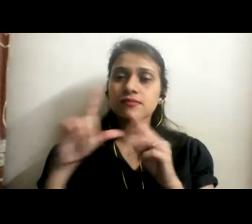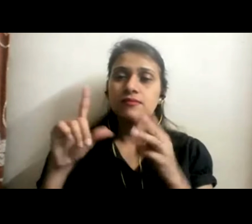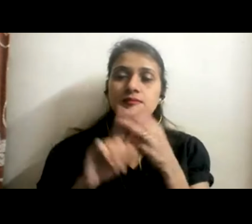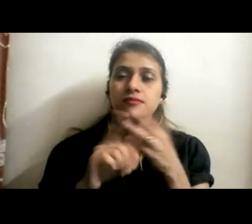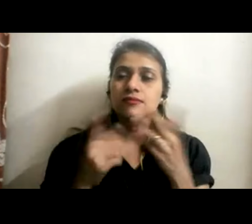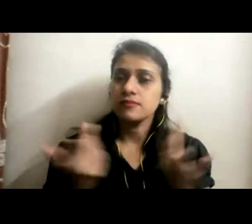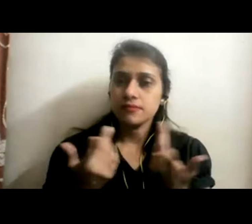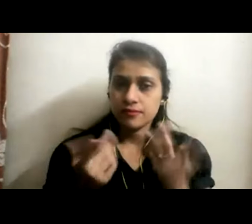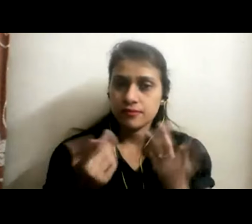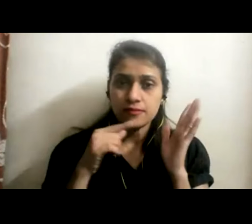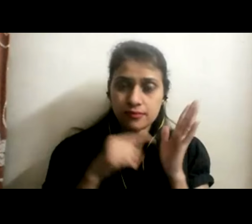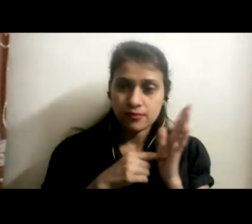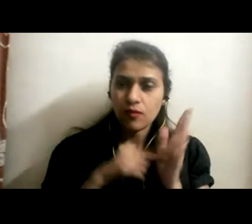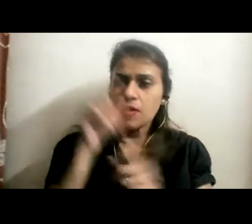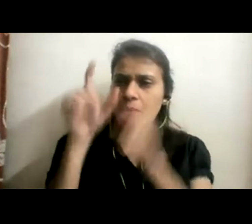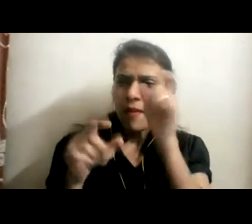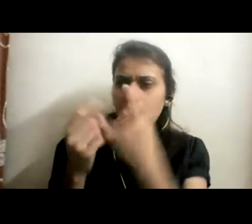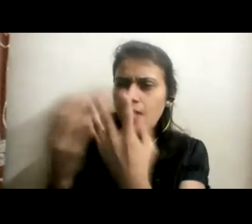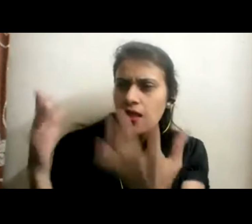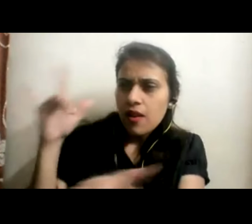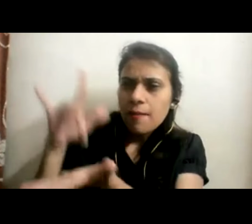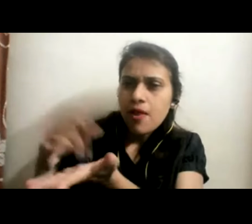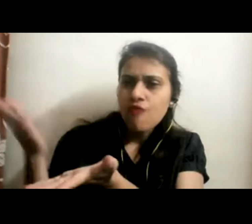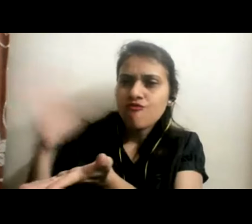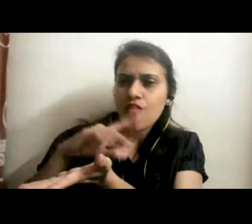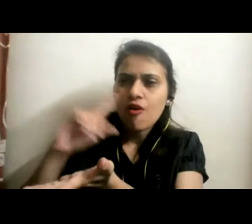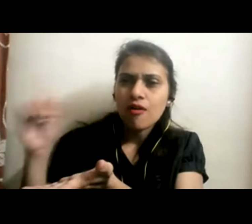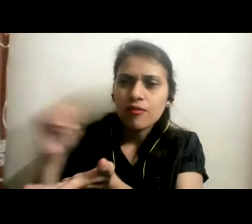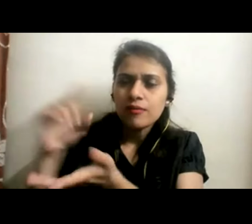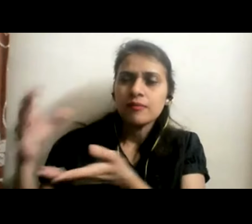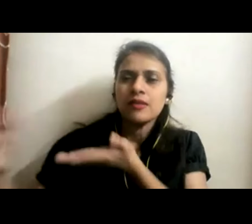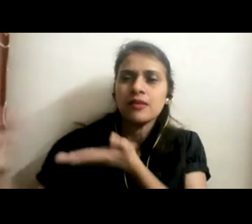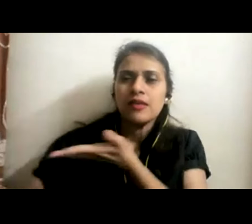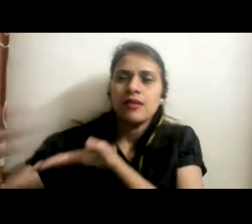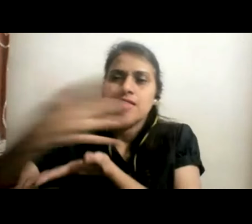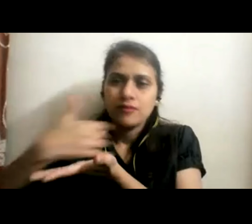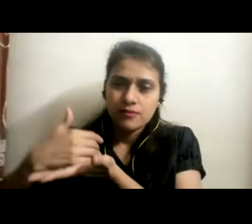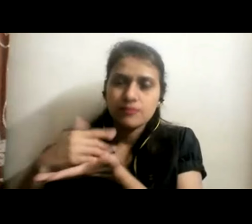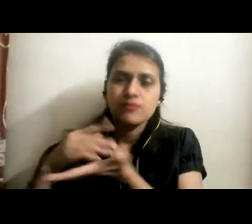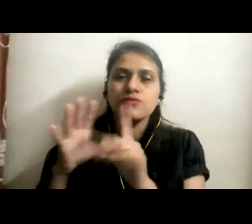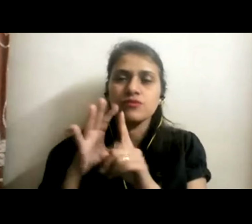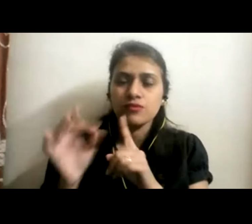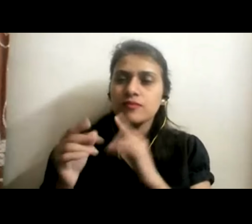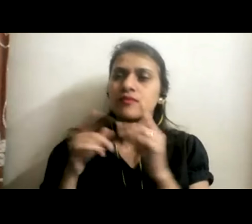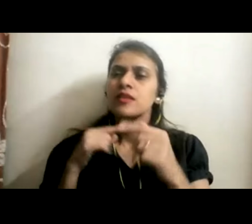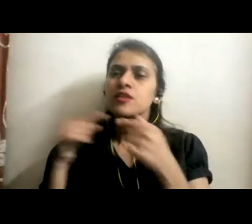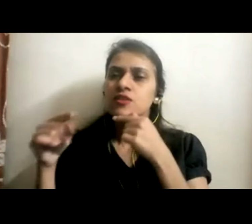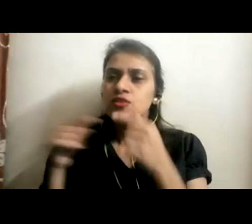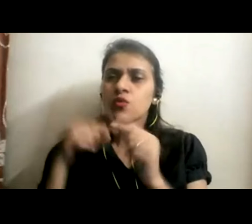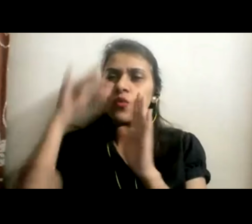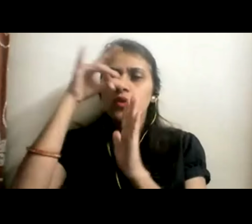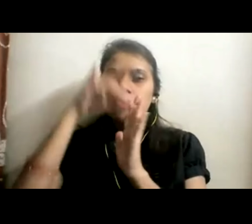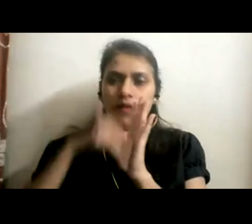of the population from where you collect data, from where your responses would come, the people you would interview or give your survey questionnaires